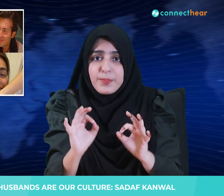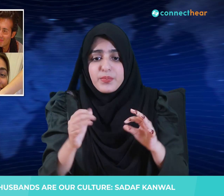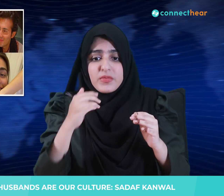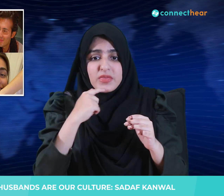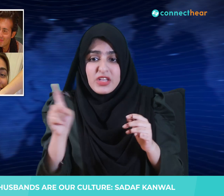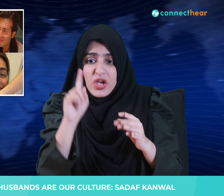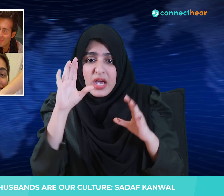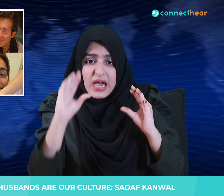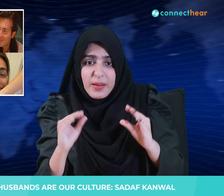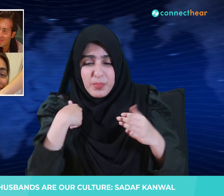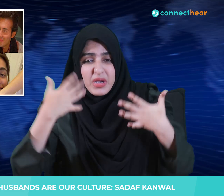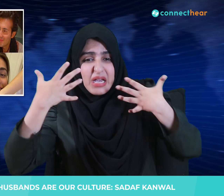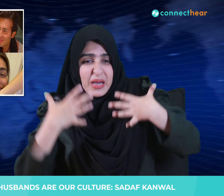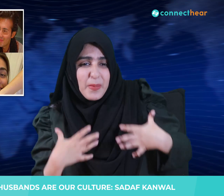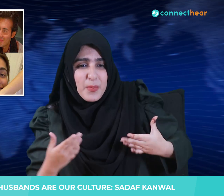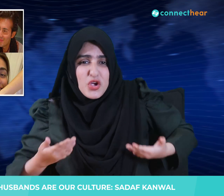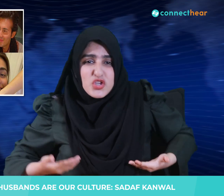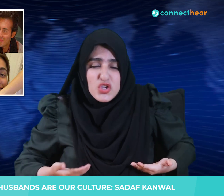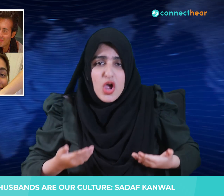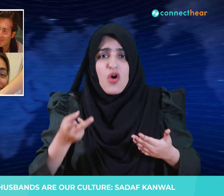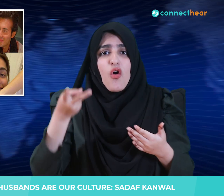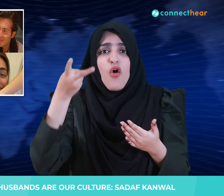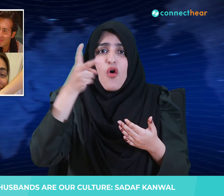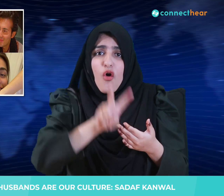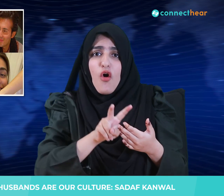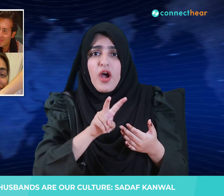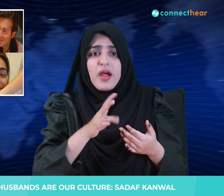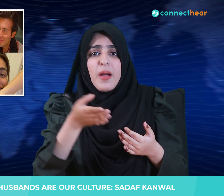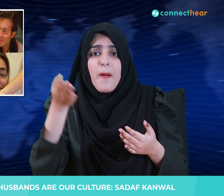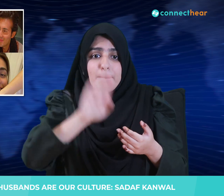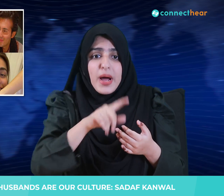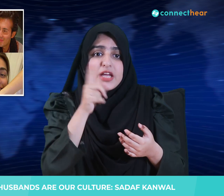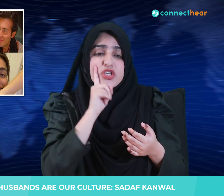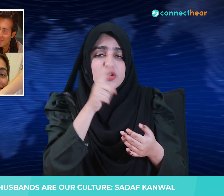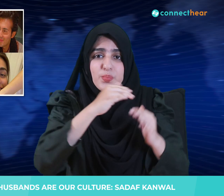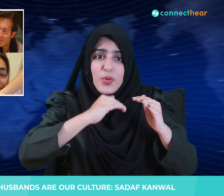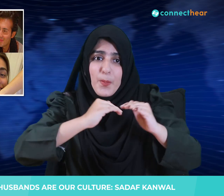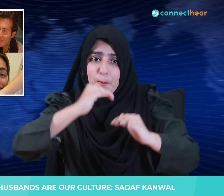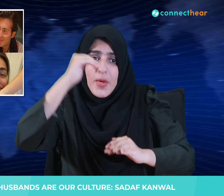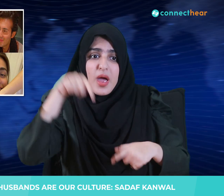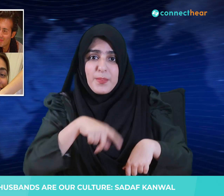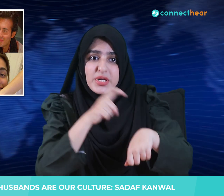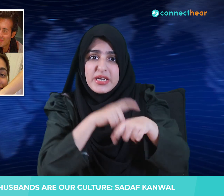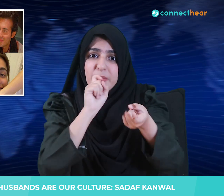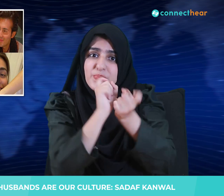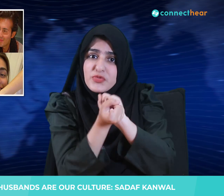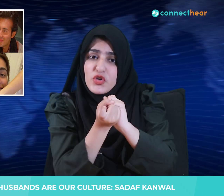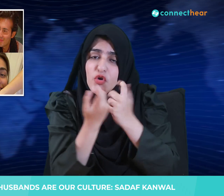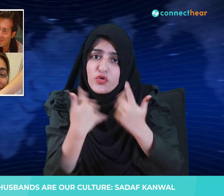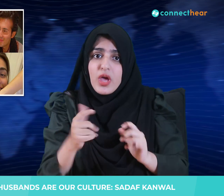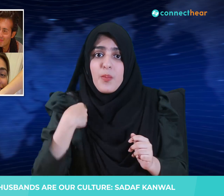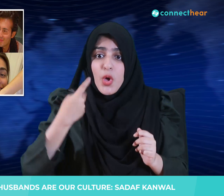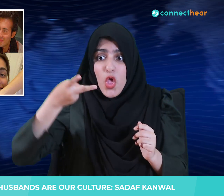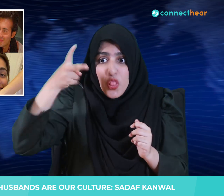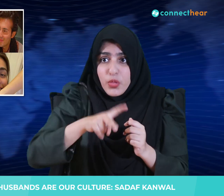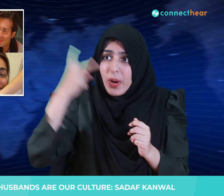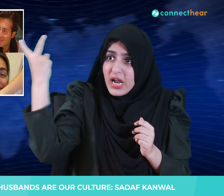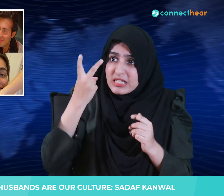well. You end up wearing those clothes and doing that work, and when you begin to understand, the time has changed. I don't think I'll wear